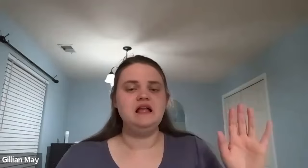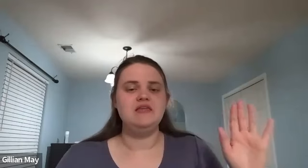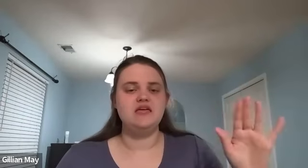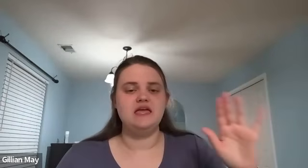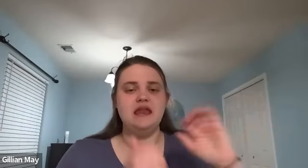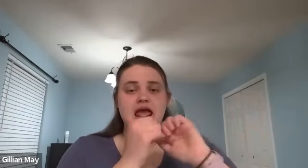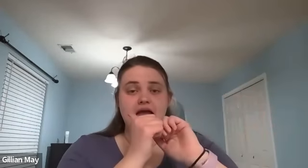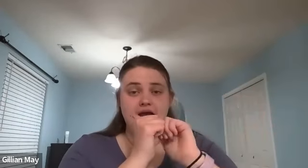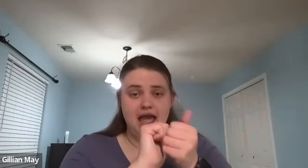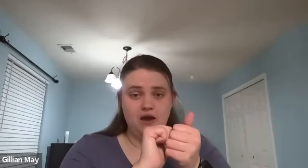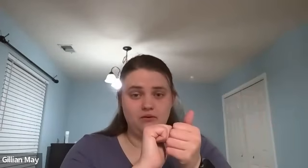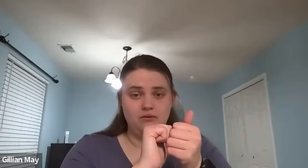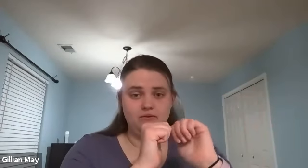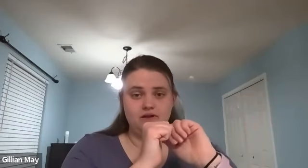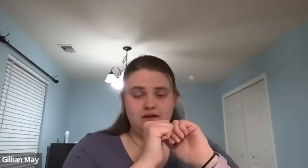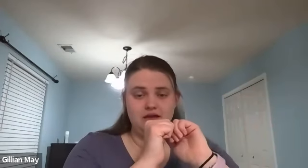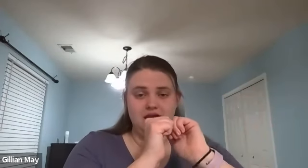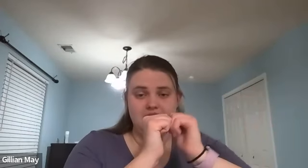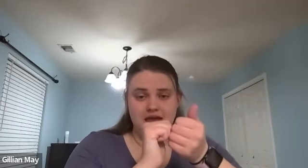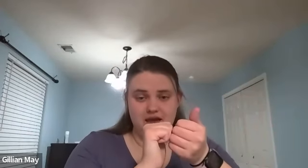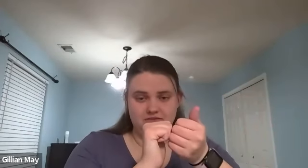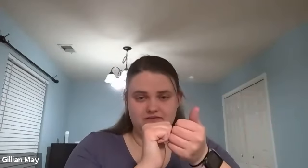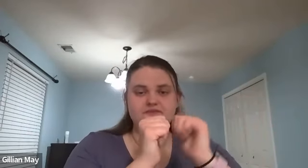and then how, how.